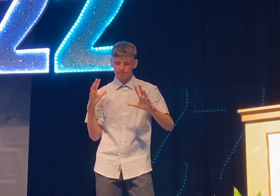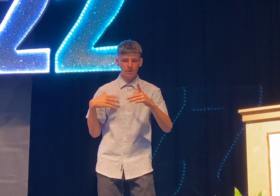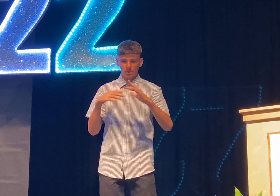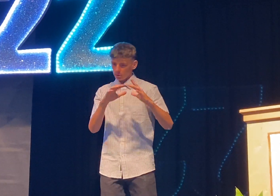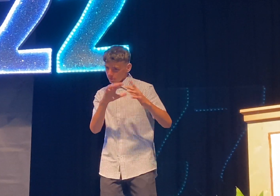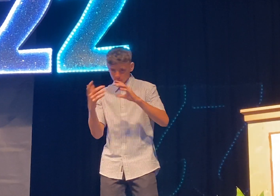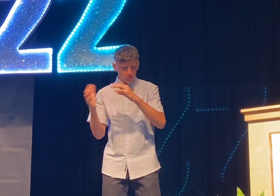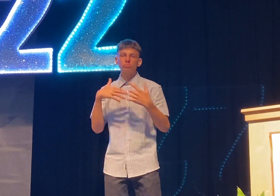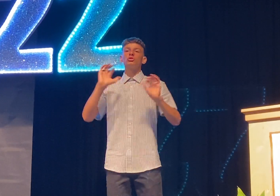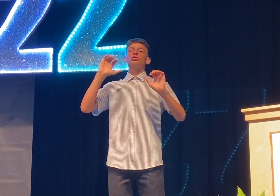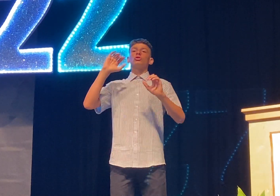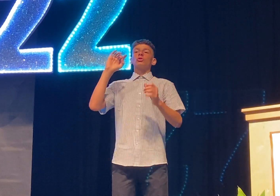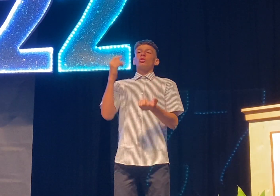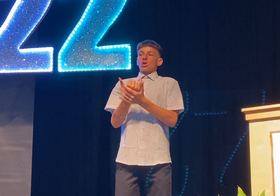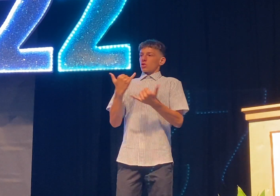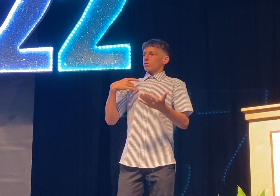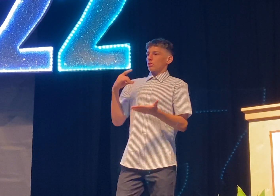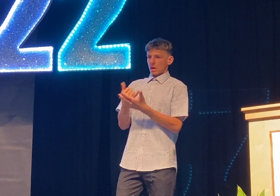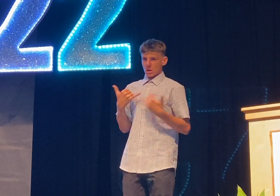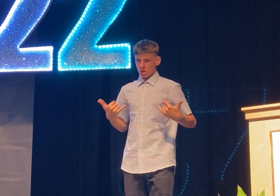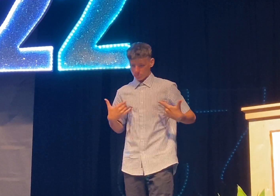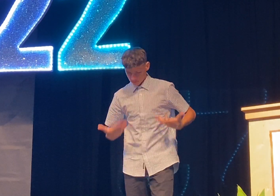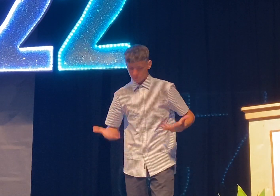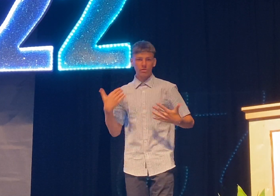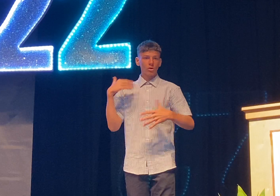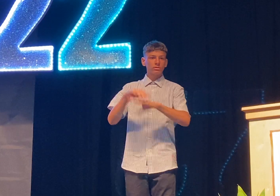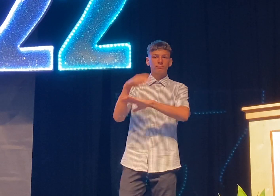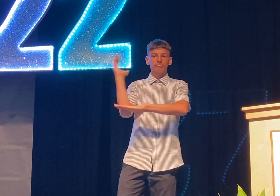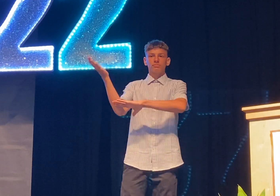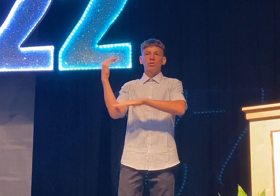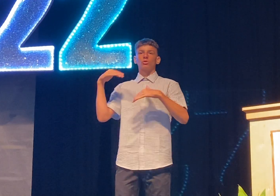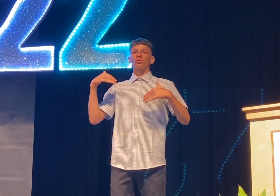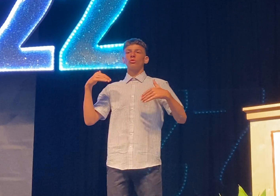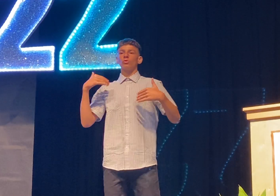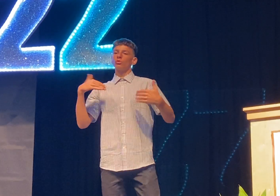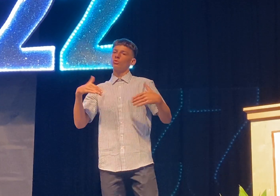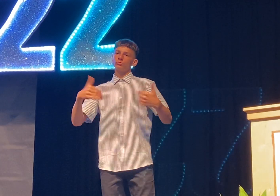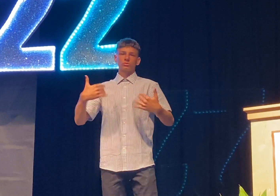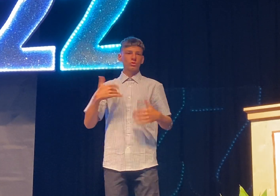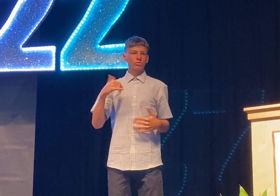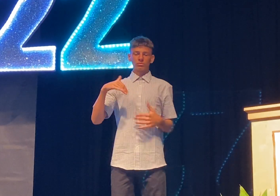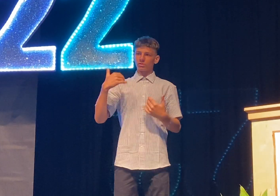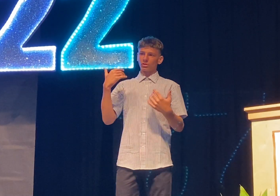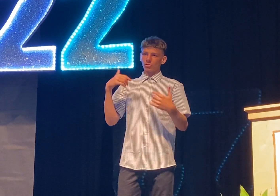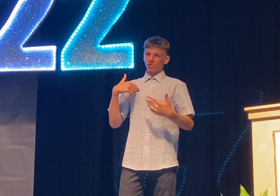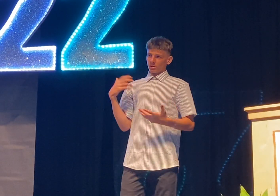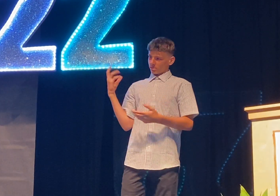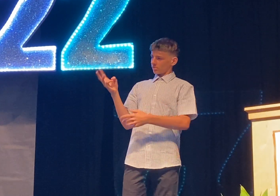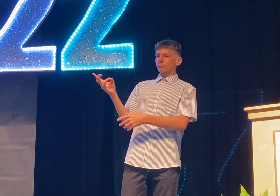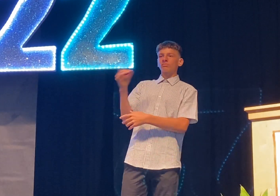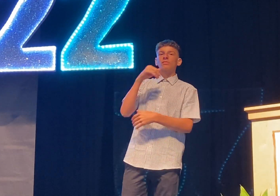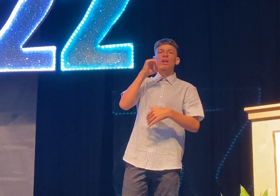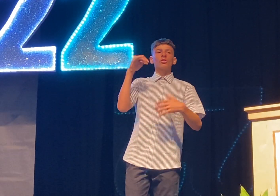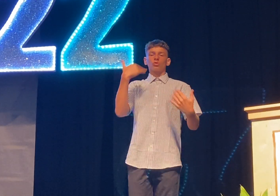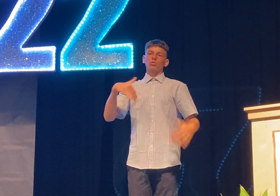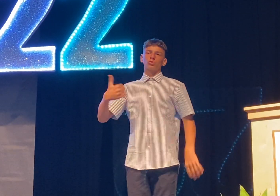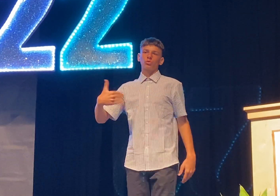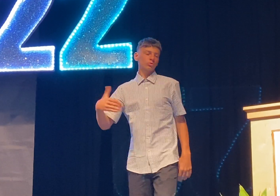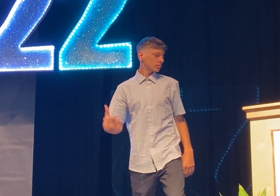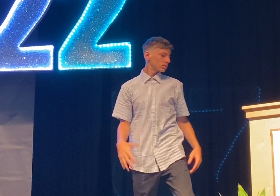was instilled, I was able to make it to where I am today, standing here on stage as an eighth grader talking to you today. It's been a